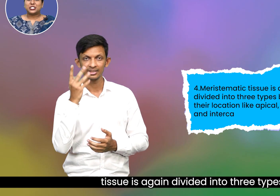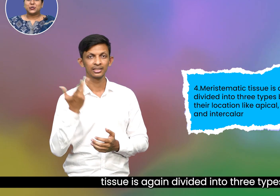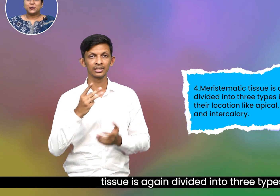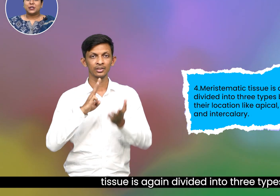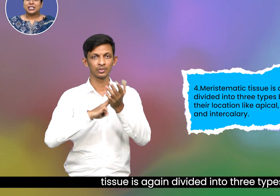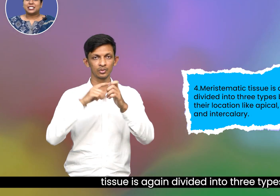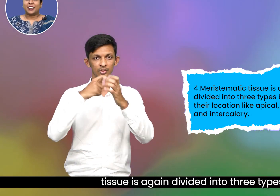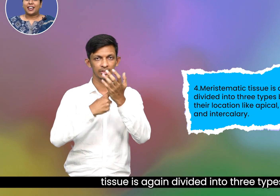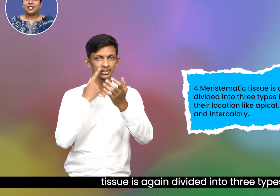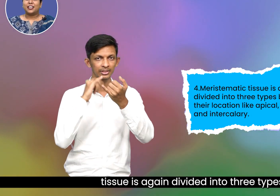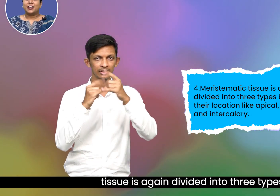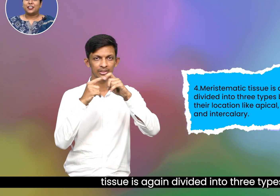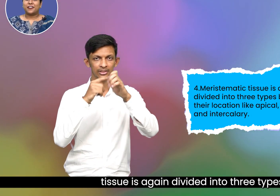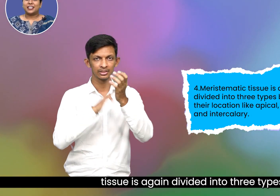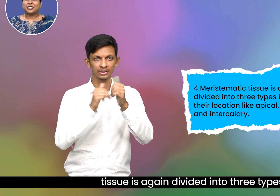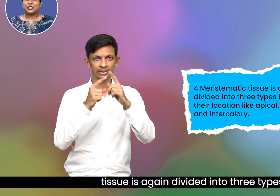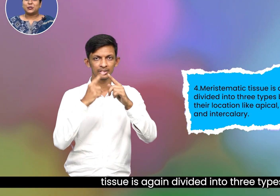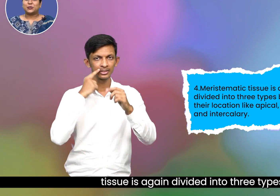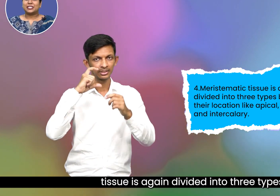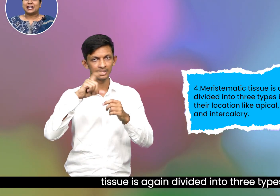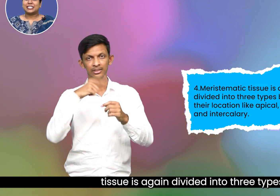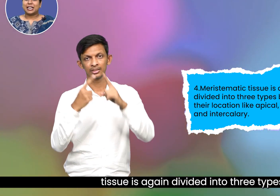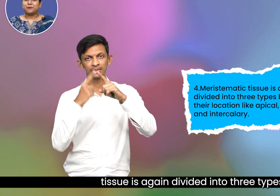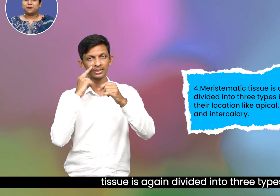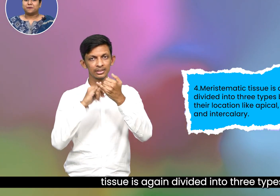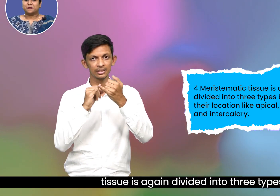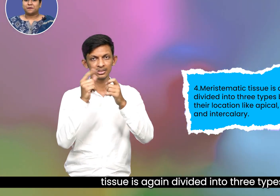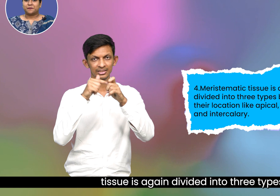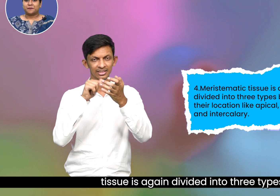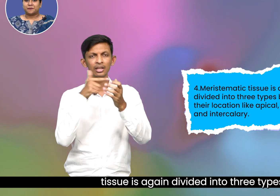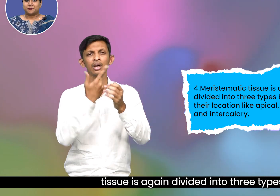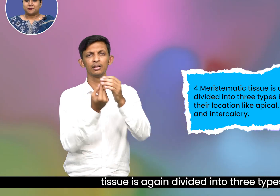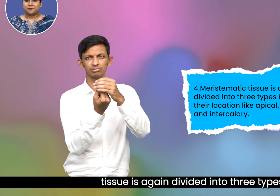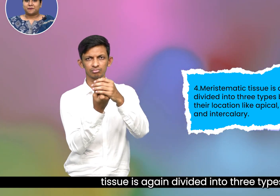Meristematic tissue is again divided into 3 types.